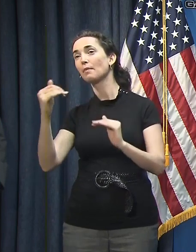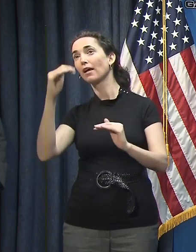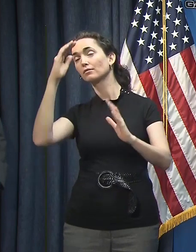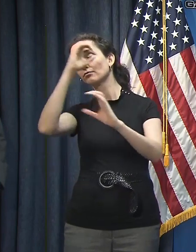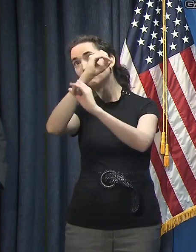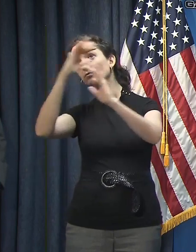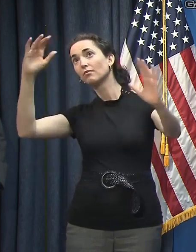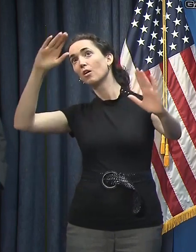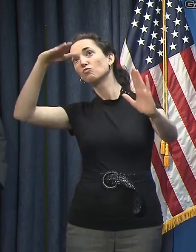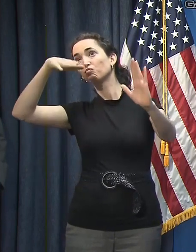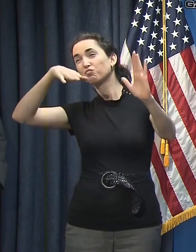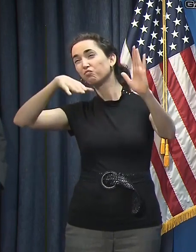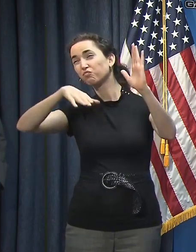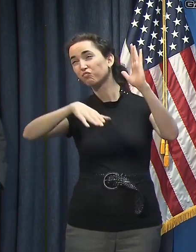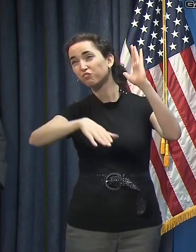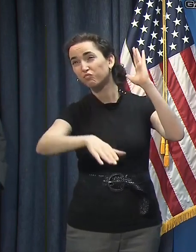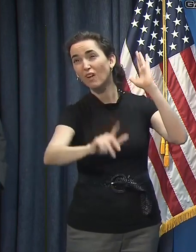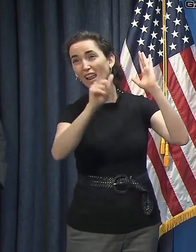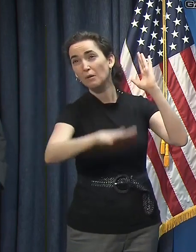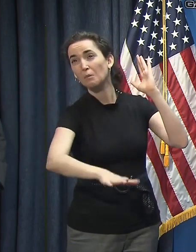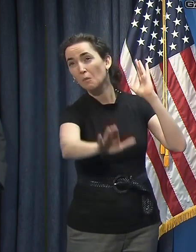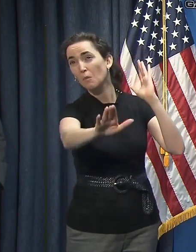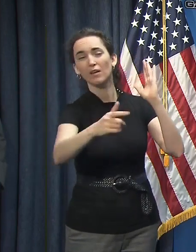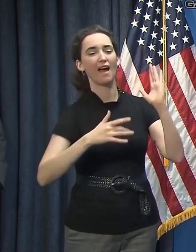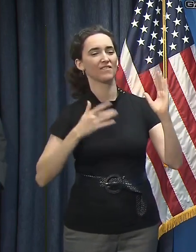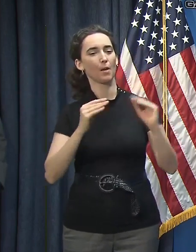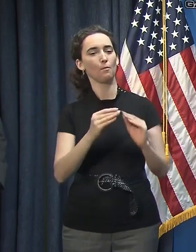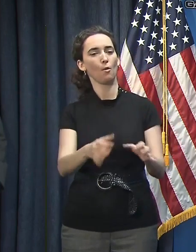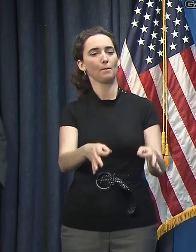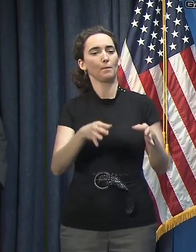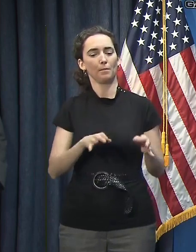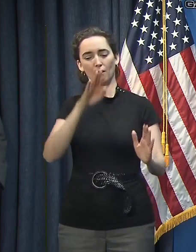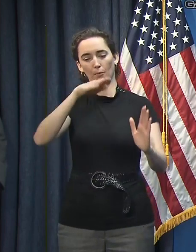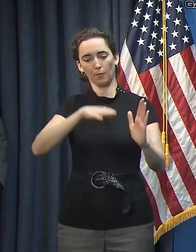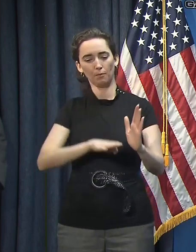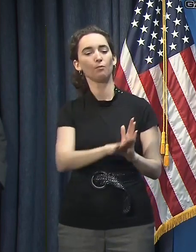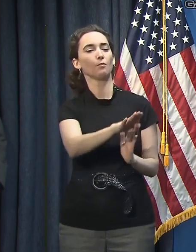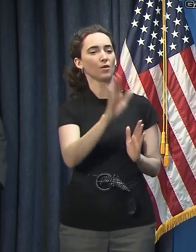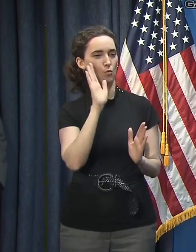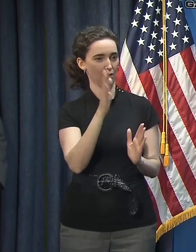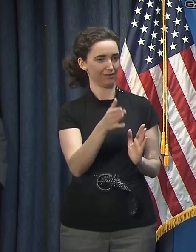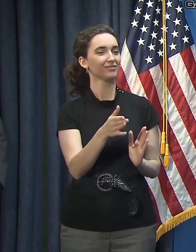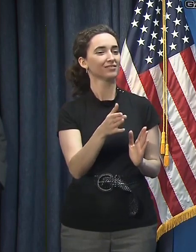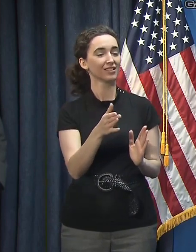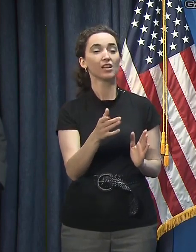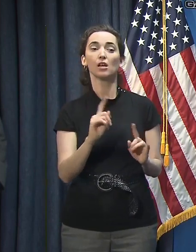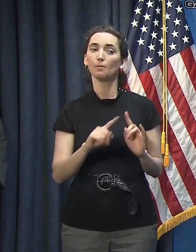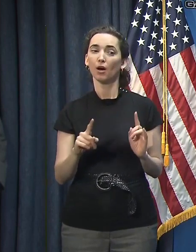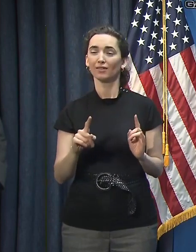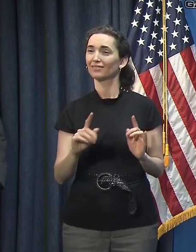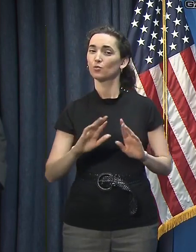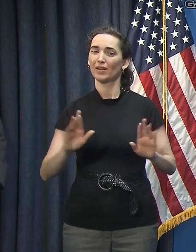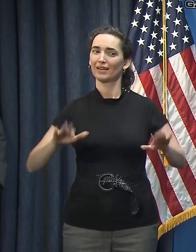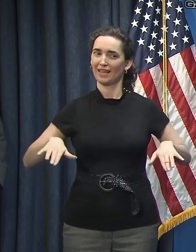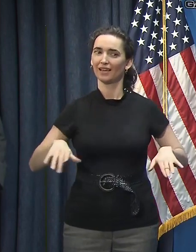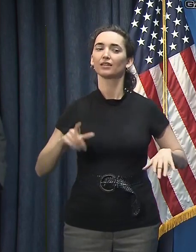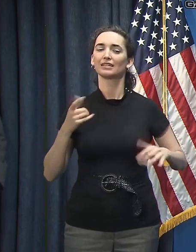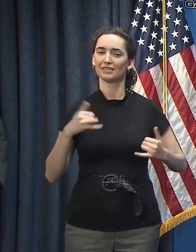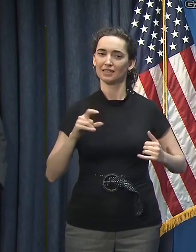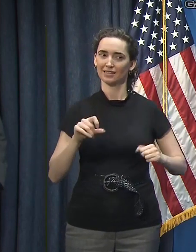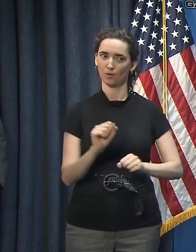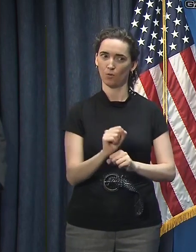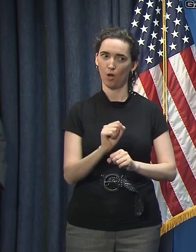people might think, but we're just not there yet. We have some work to do. But what I also know